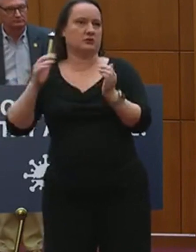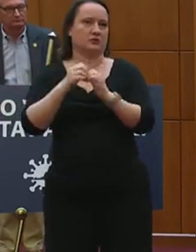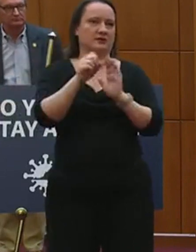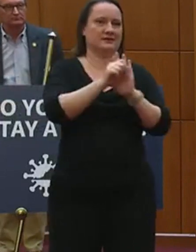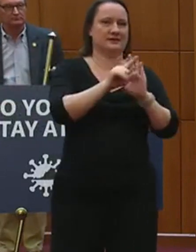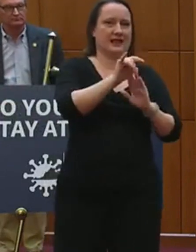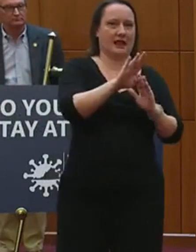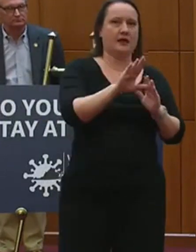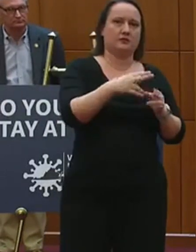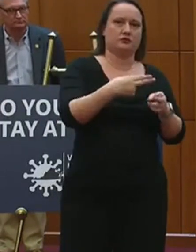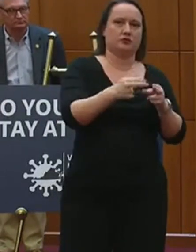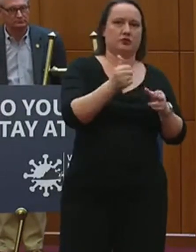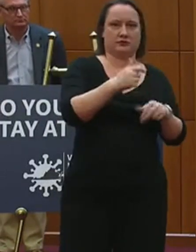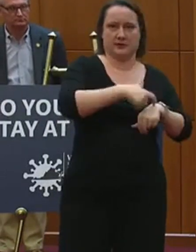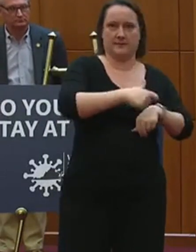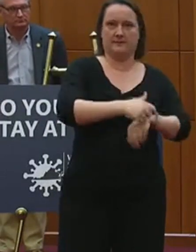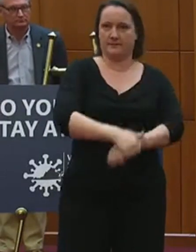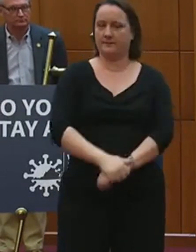provider.